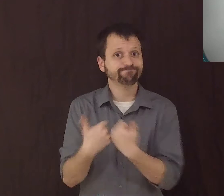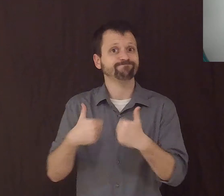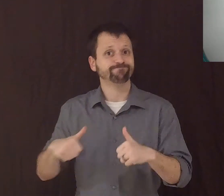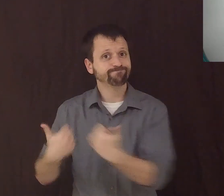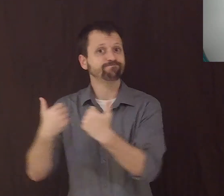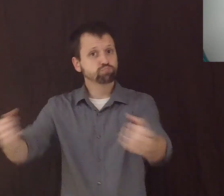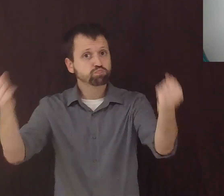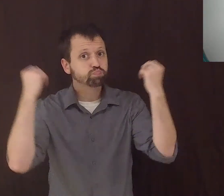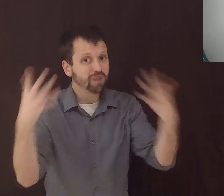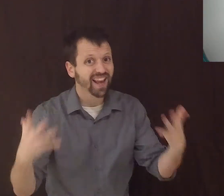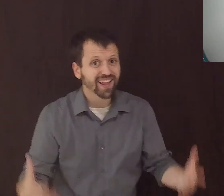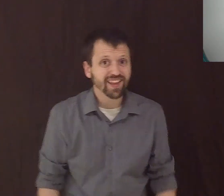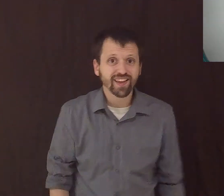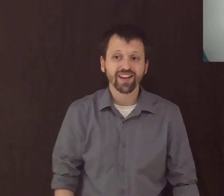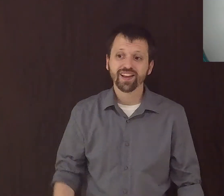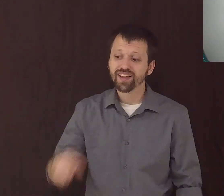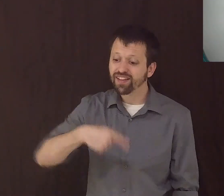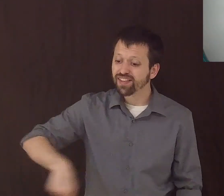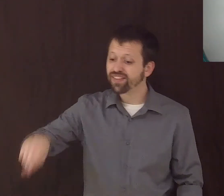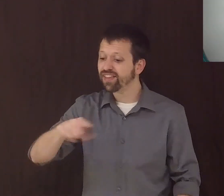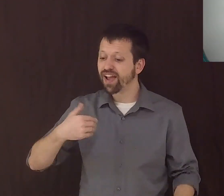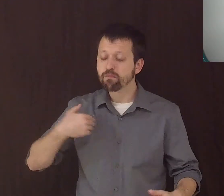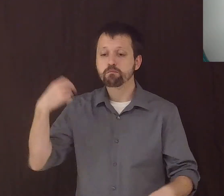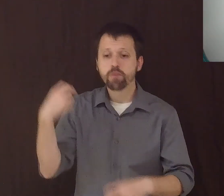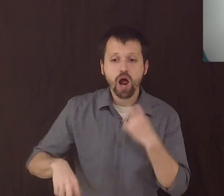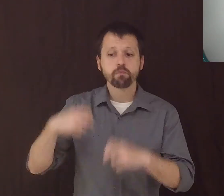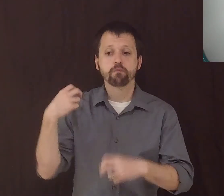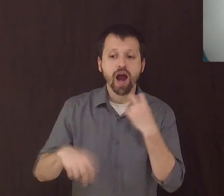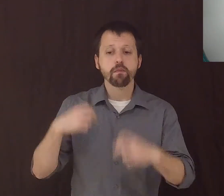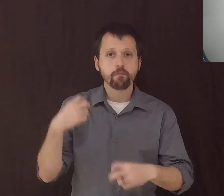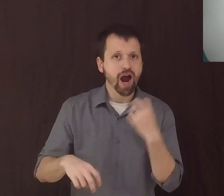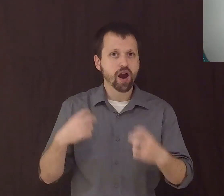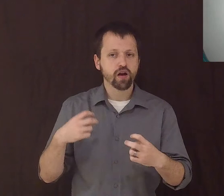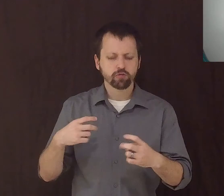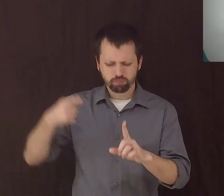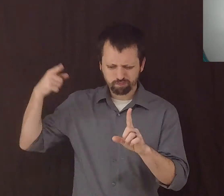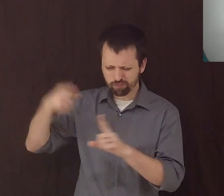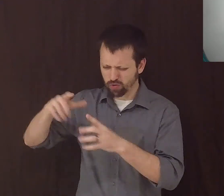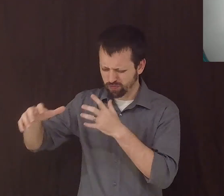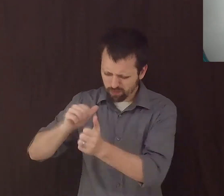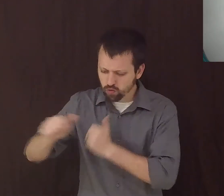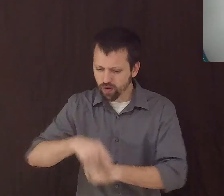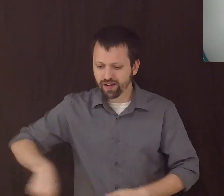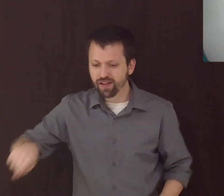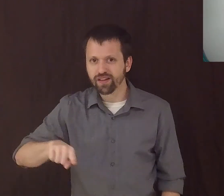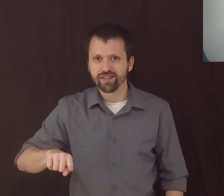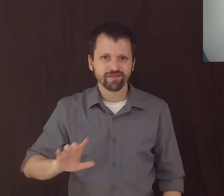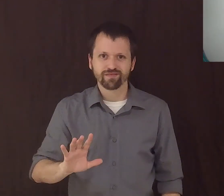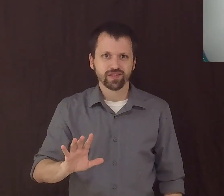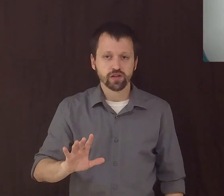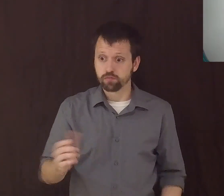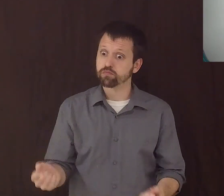circumstances. They went through trials and problems. It wasn't for the purpose of destroying them, but unfortunately that's